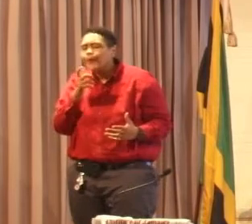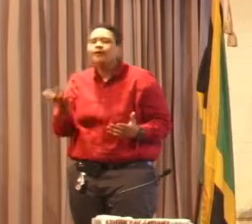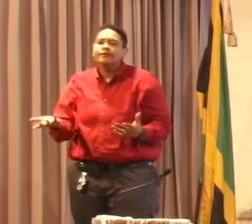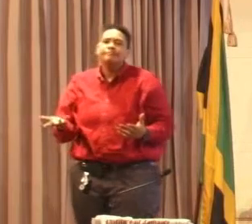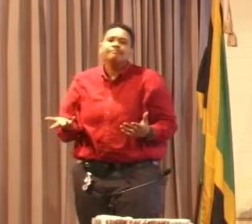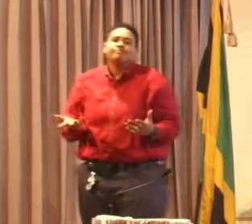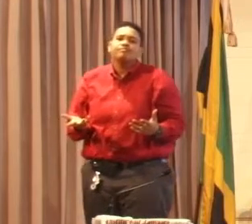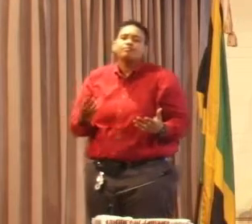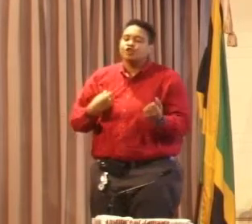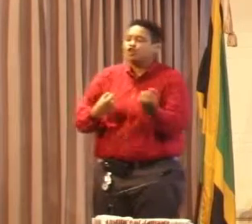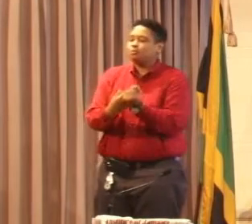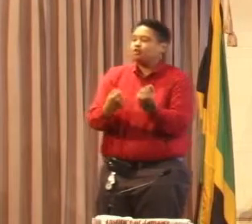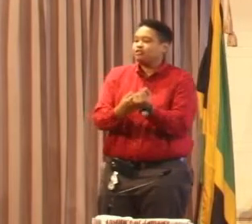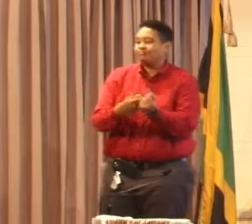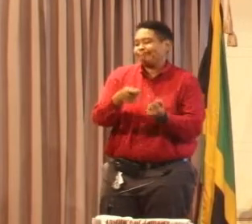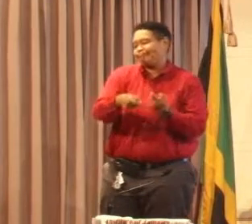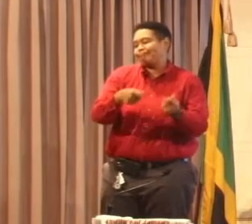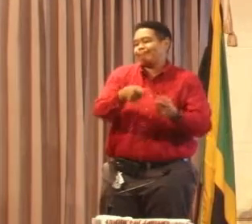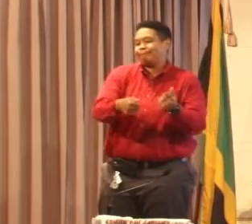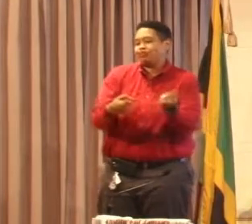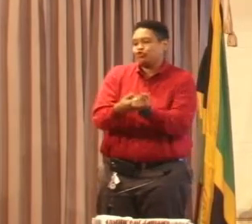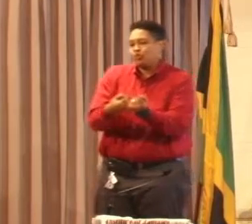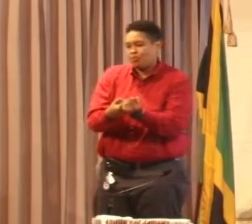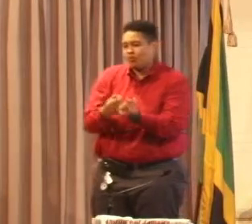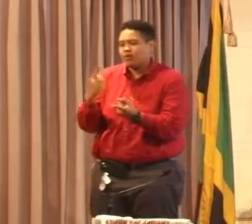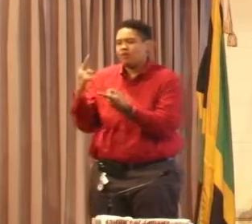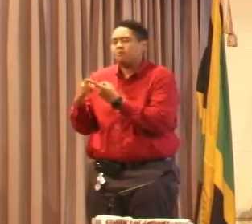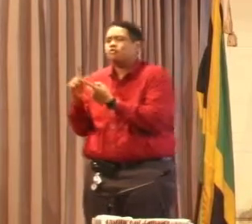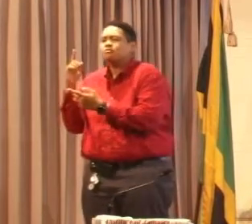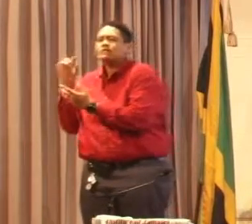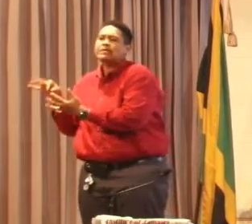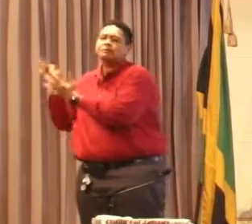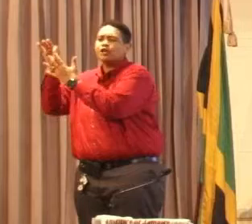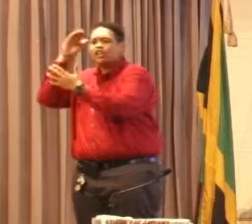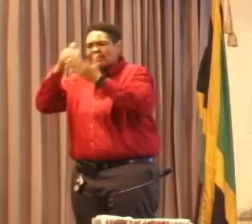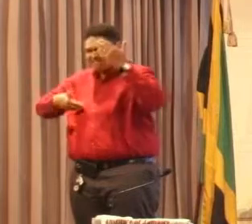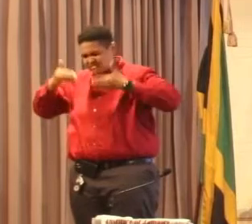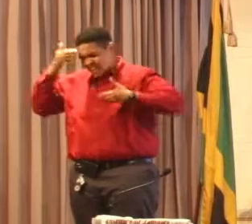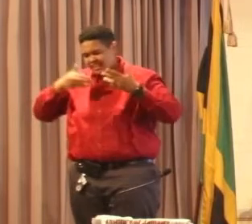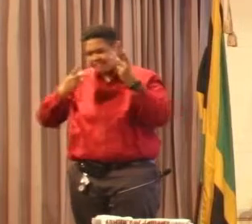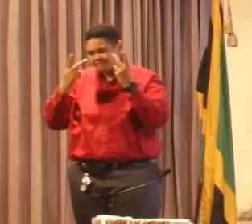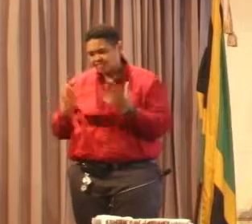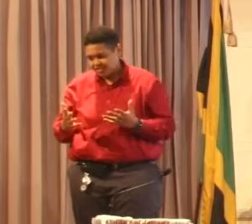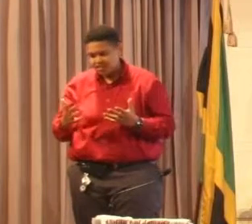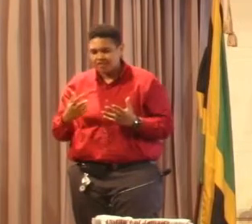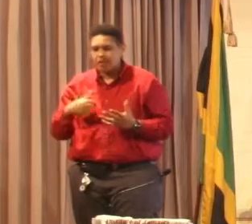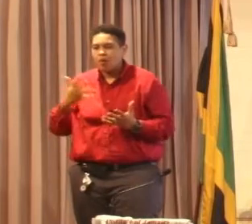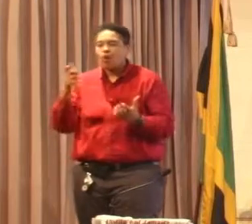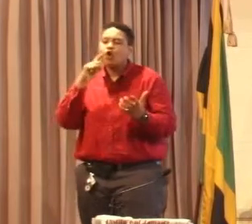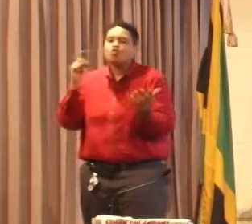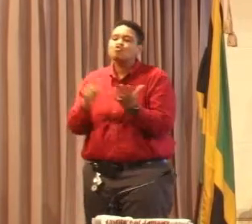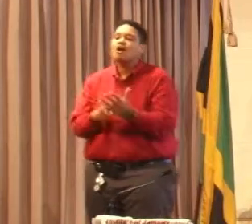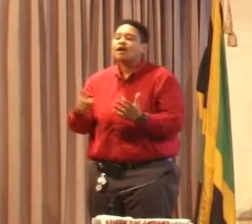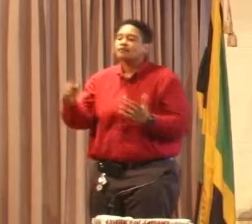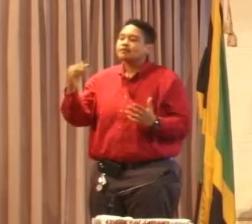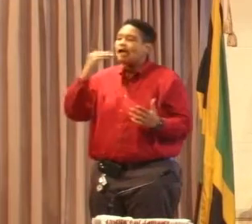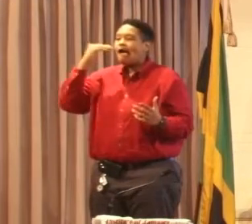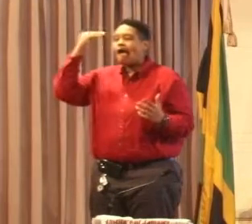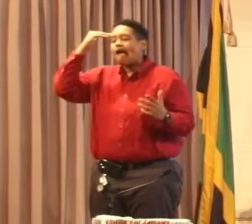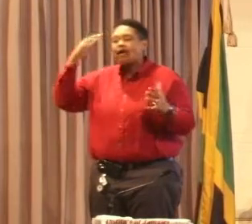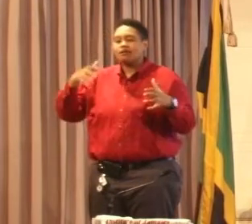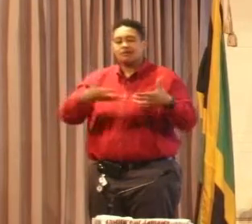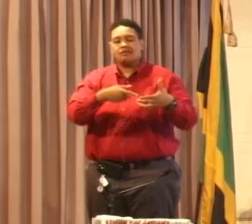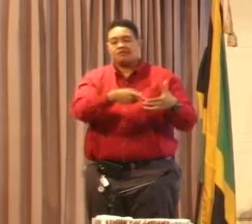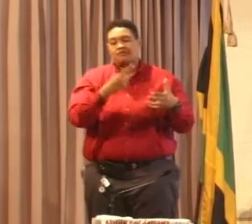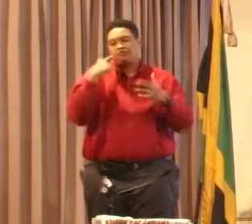our sponsors and also some very specially invited guests. I want to recognize the head of the division